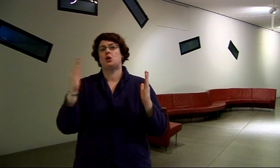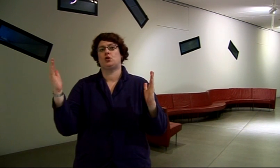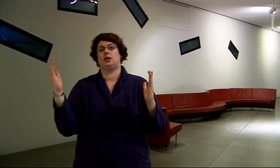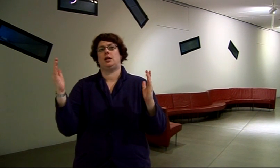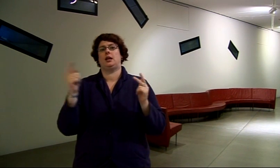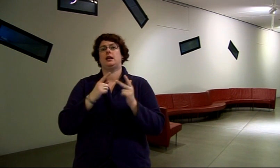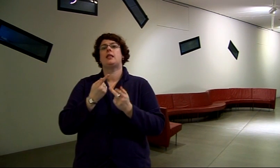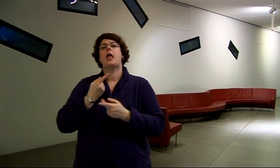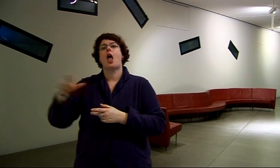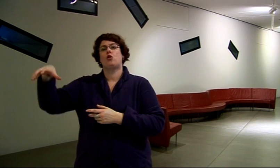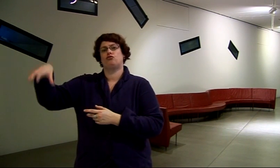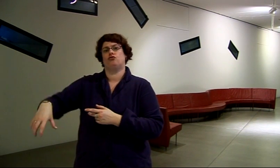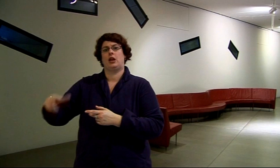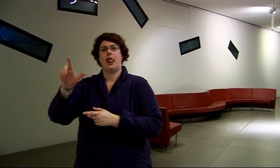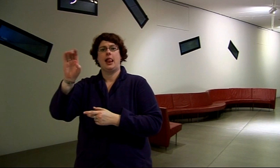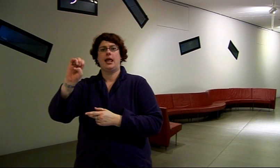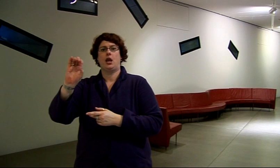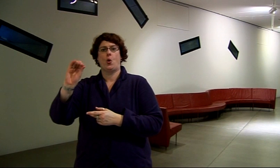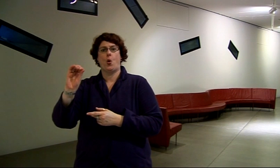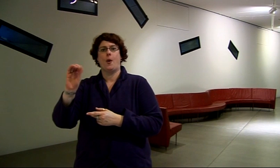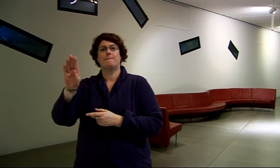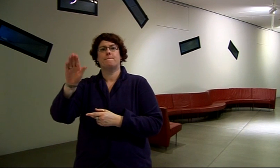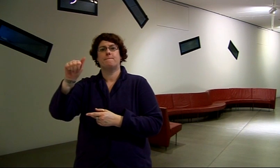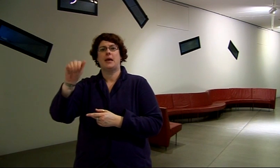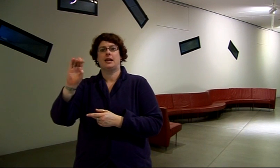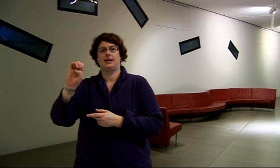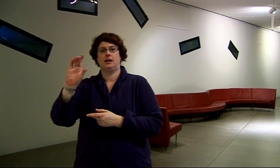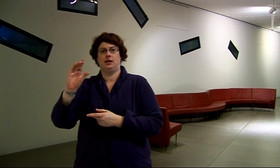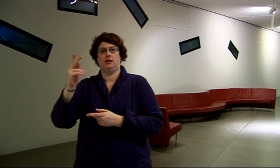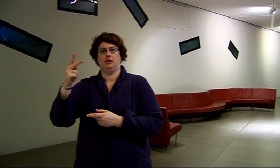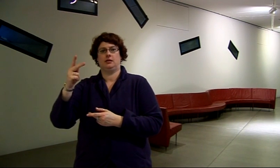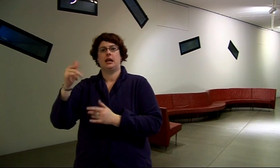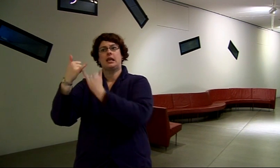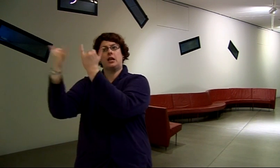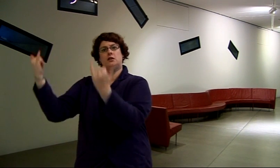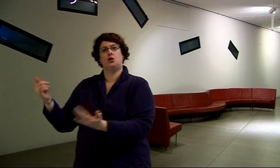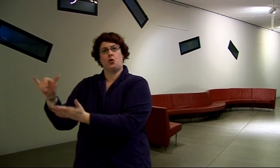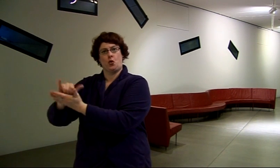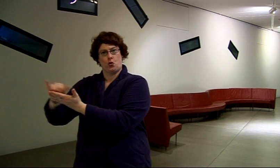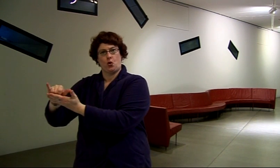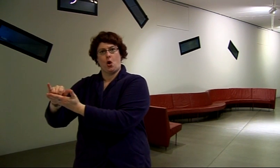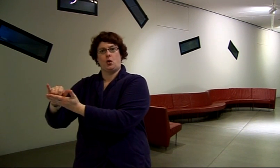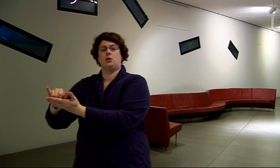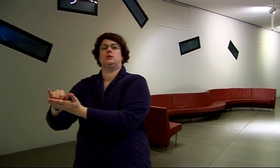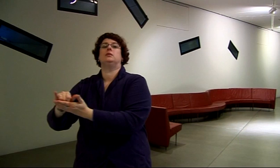a library, a dependency of the Leo Baeck Institute in New York, and another of the Wiener Library.